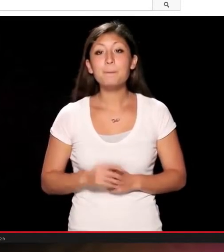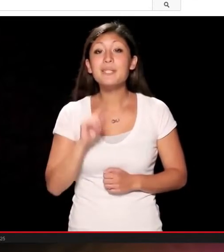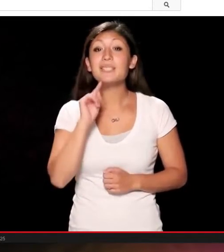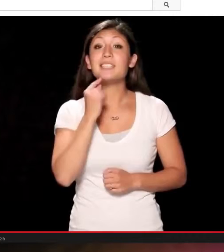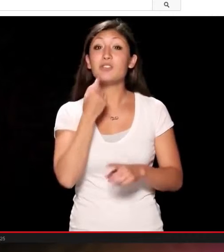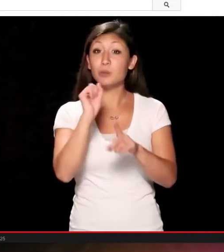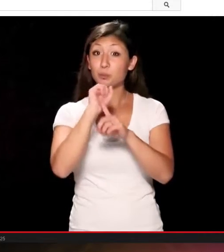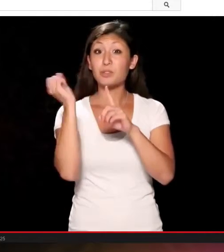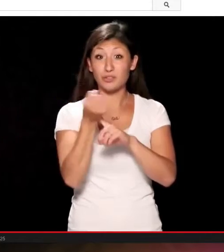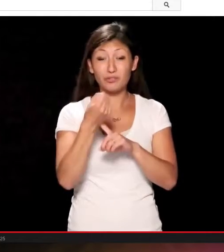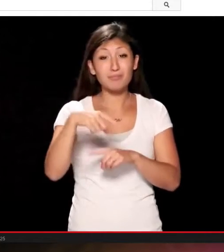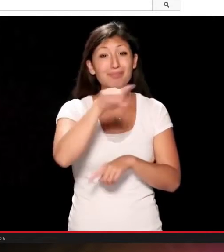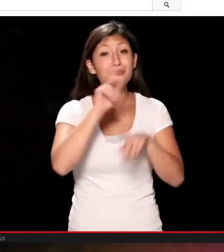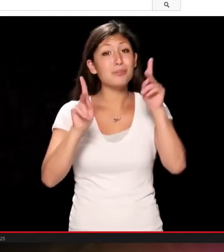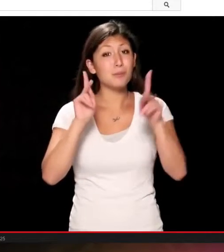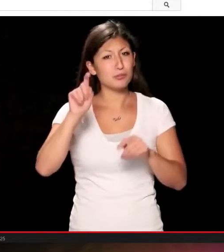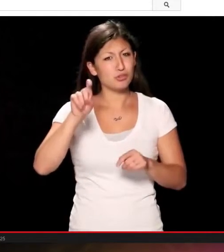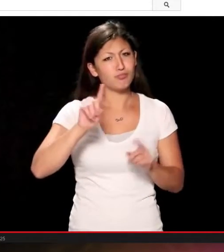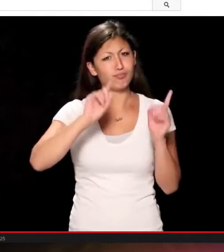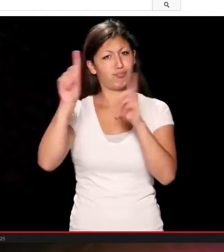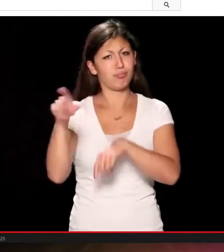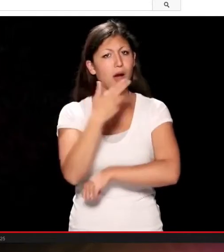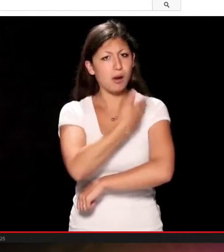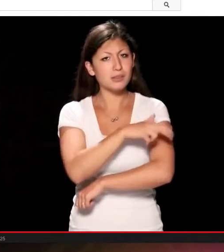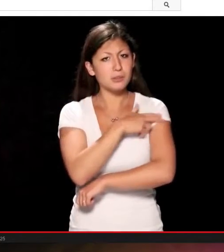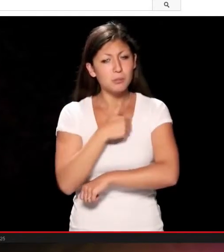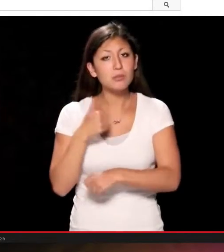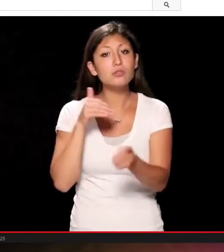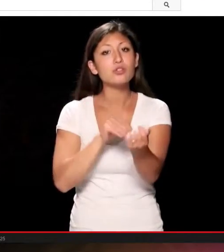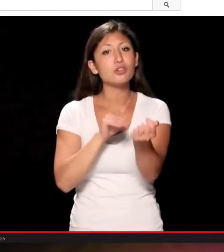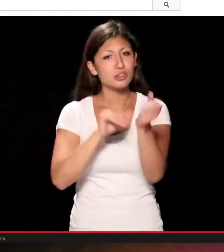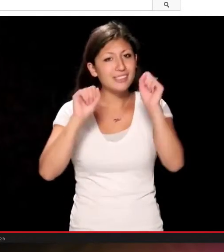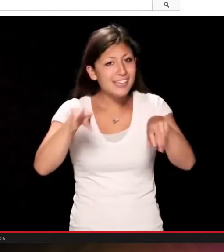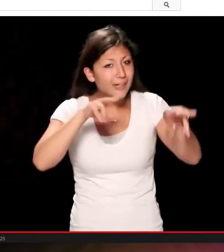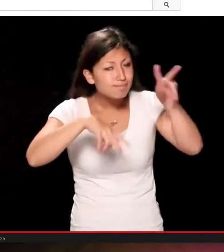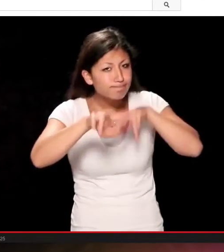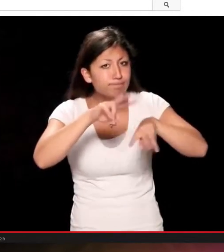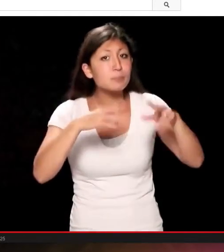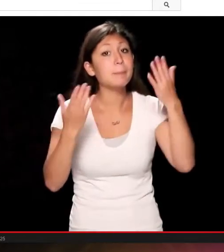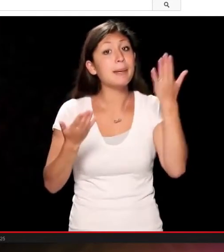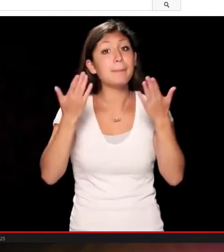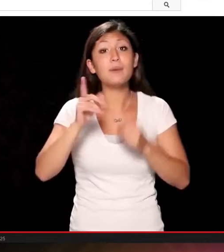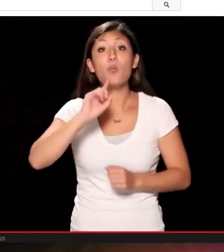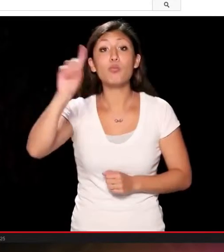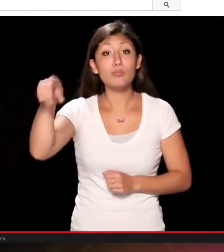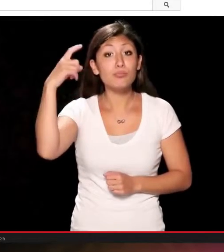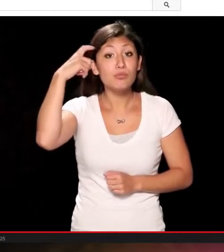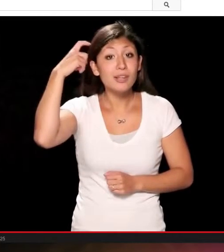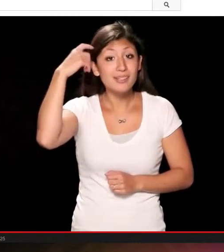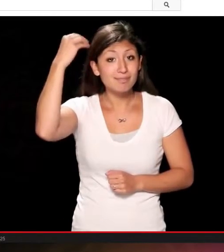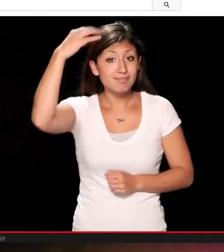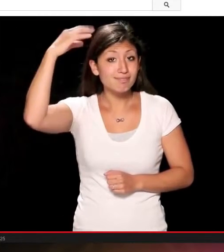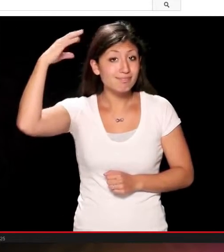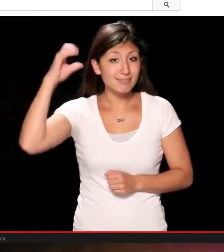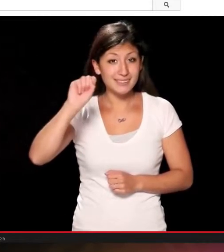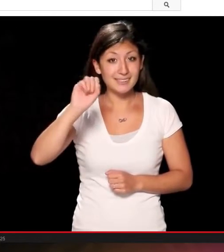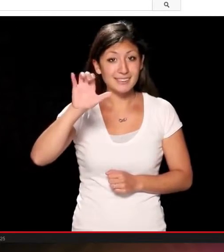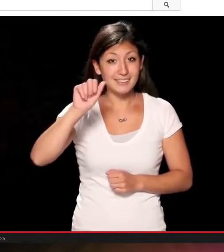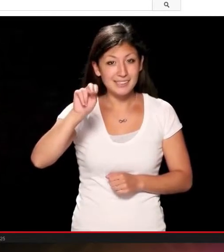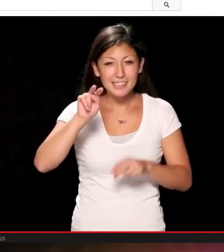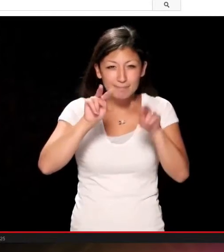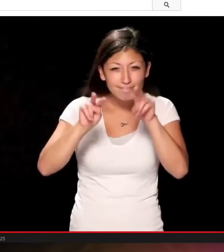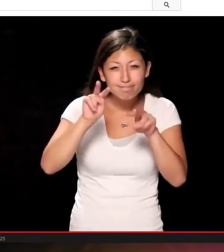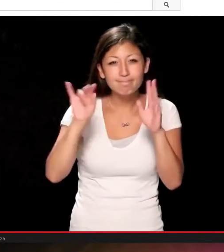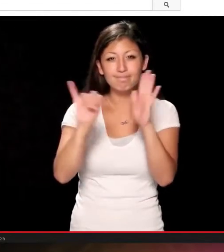maybe forget about the time, the president. In serious settings, the doctors can analyze and maybe see